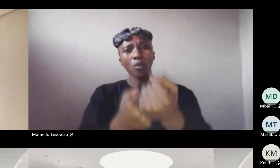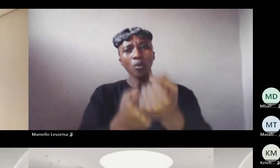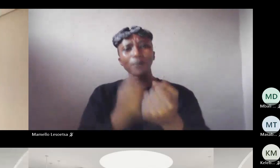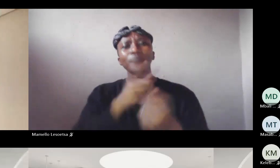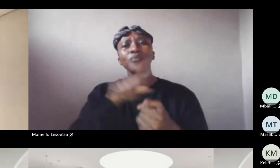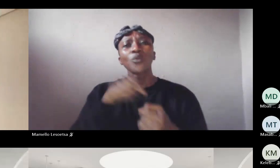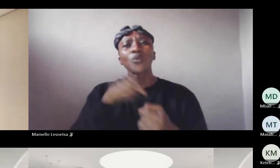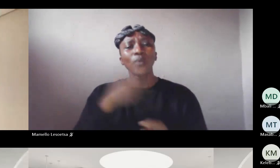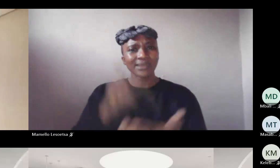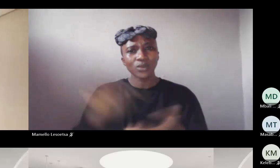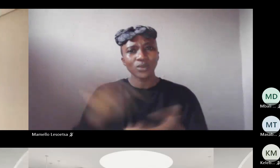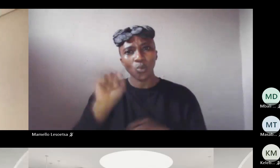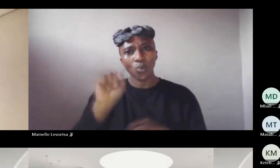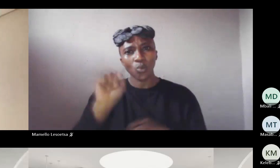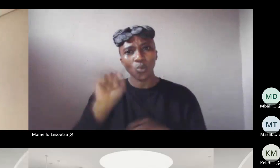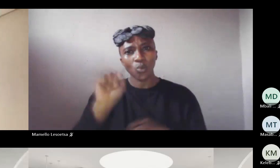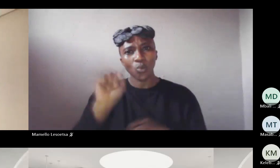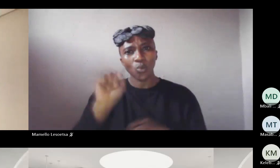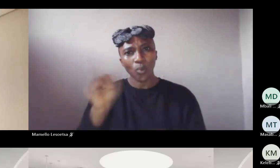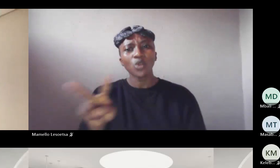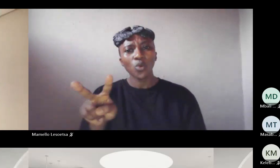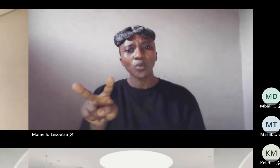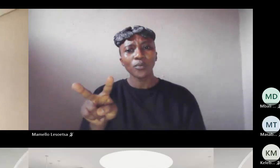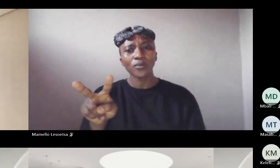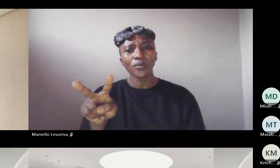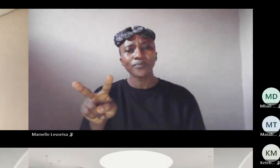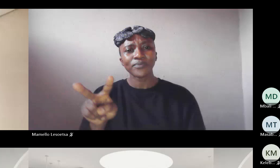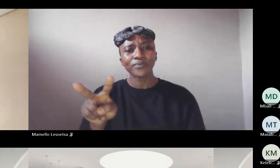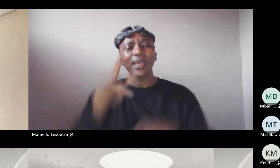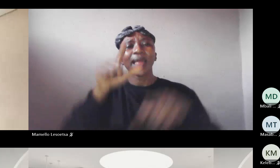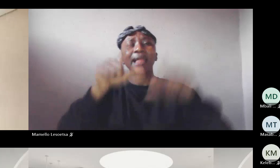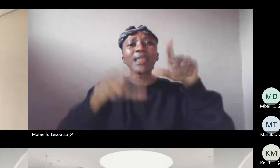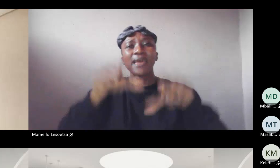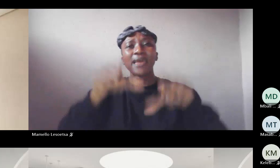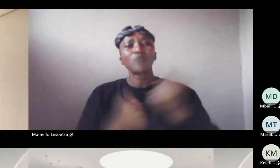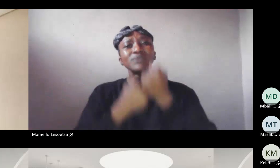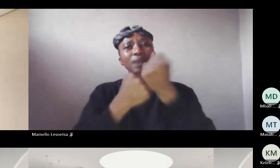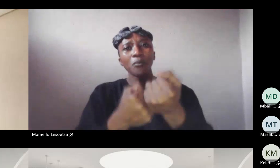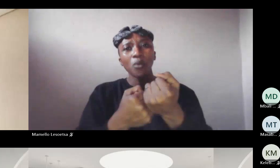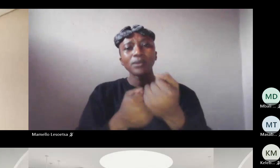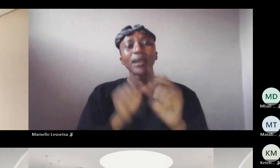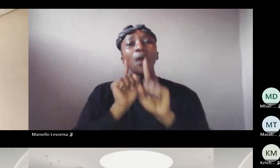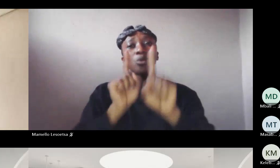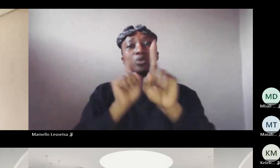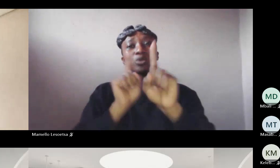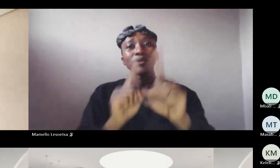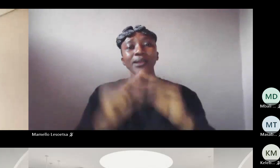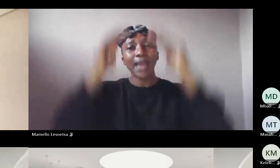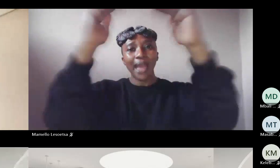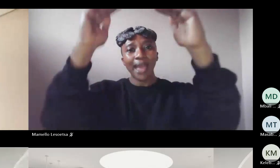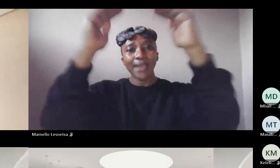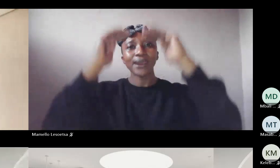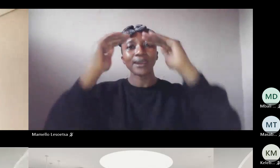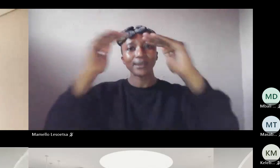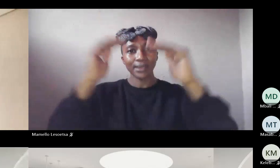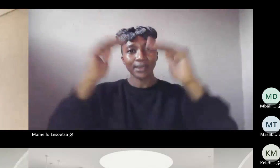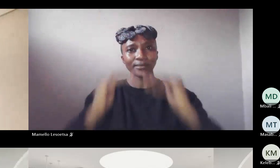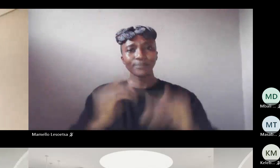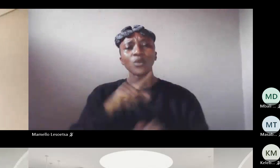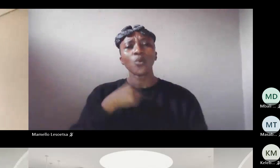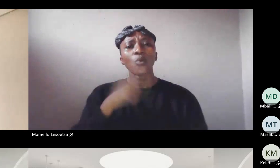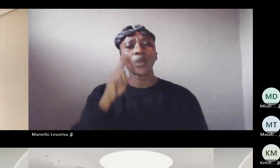at the level of support according to that hierarchy whereby we have to look at the